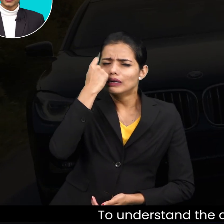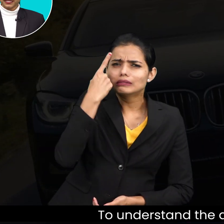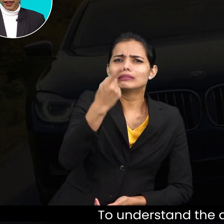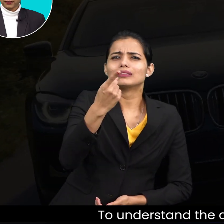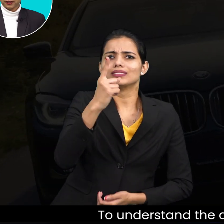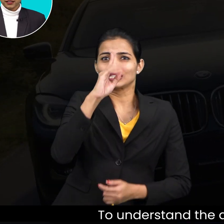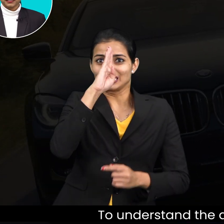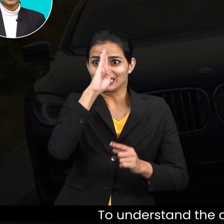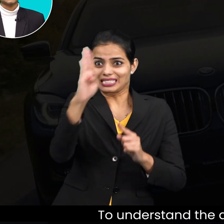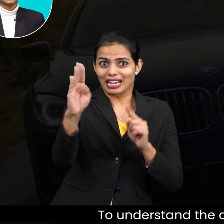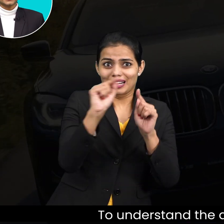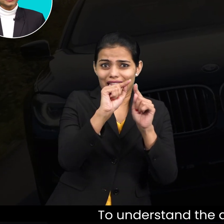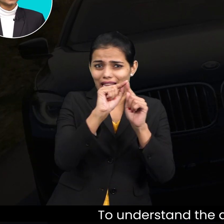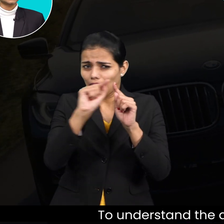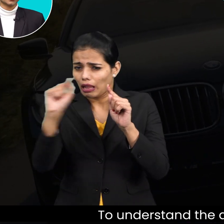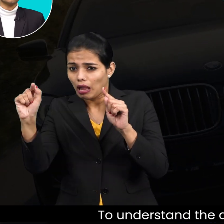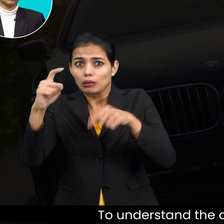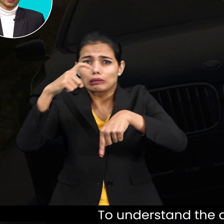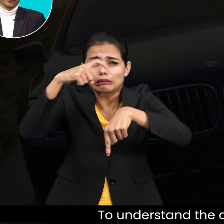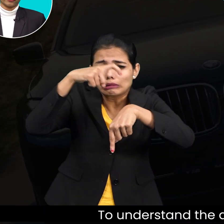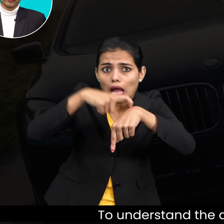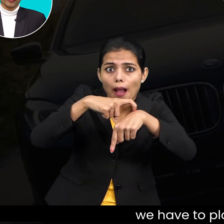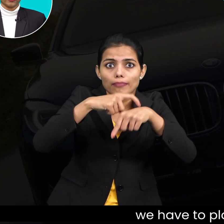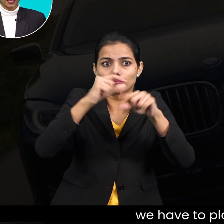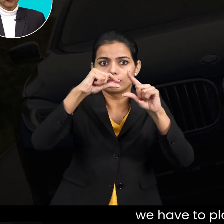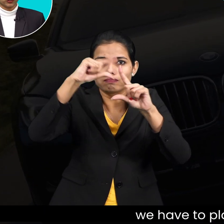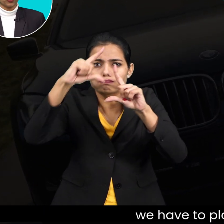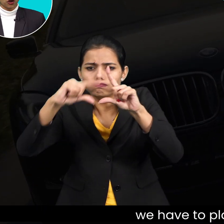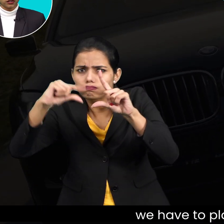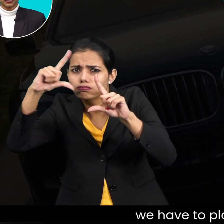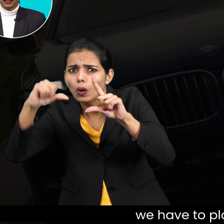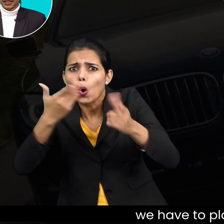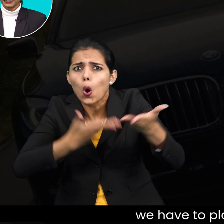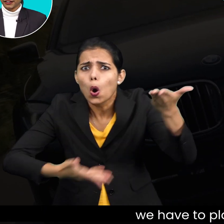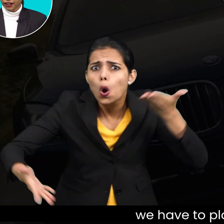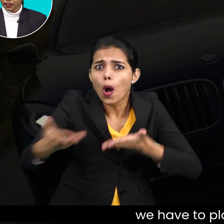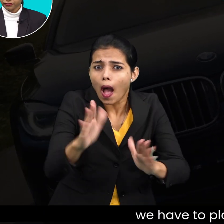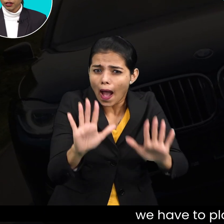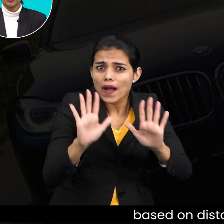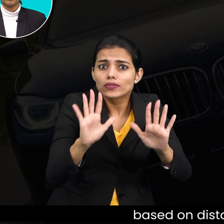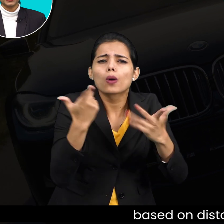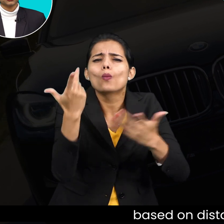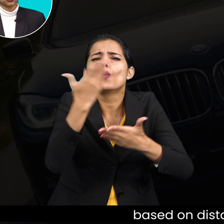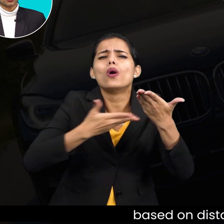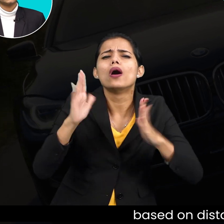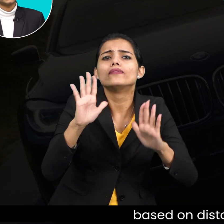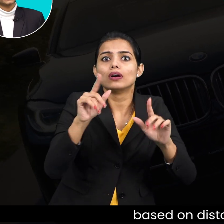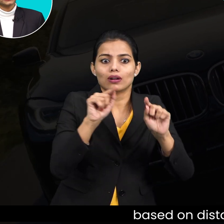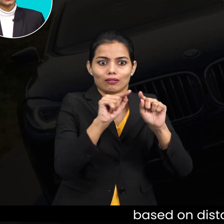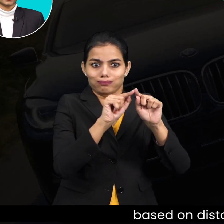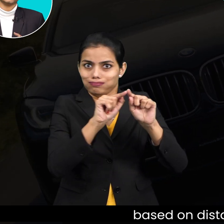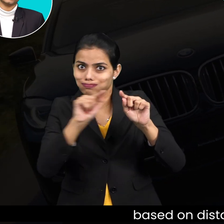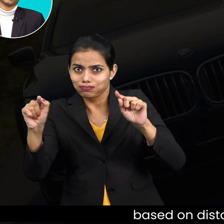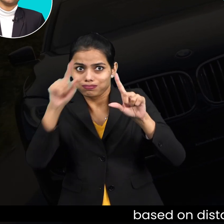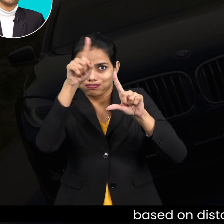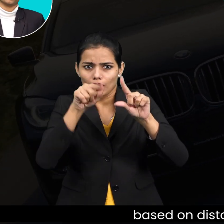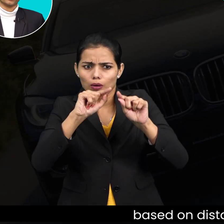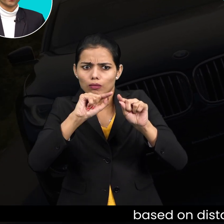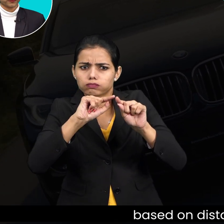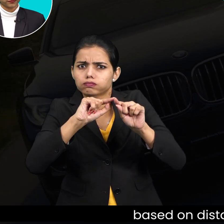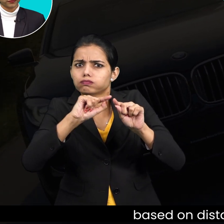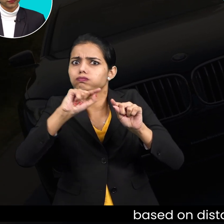To understand the distance time graph, we have to plot a line graph based on distance and